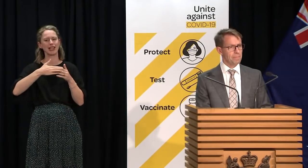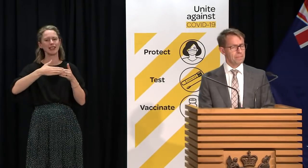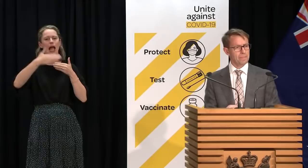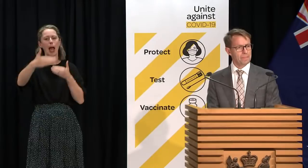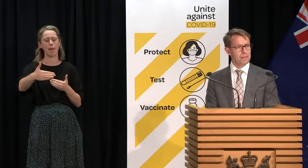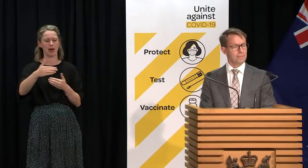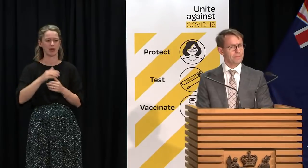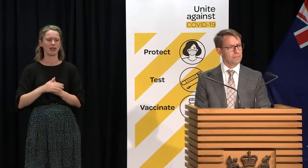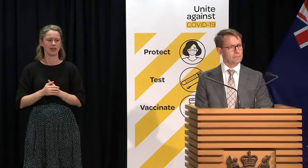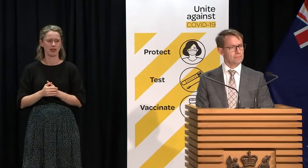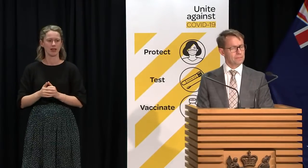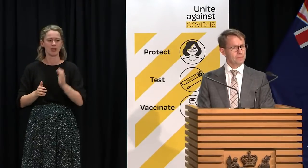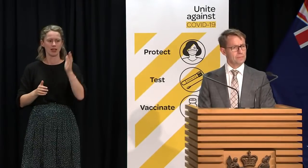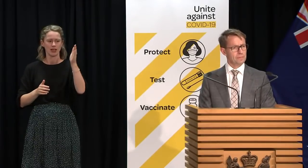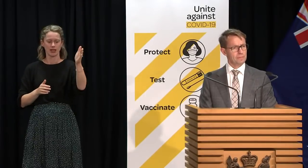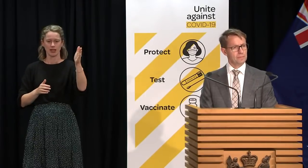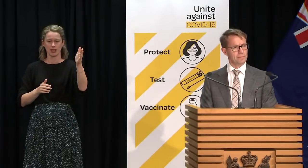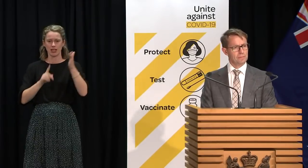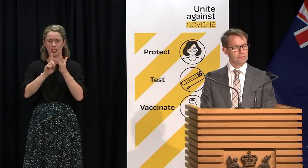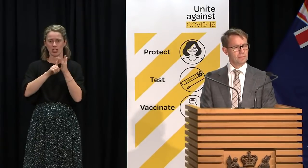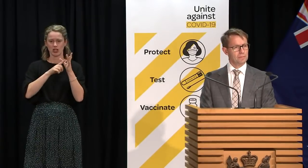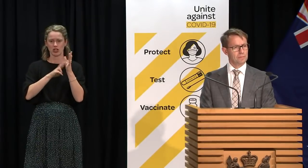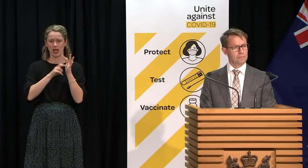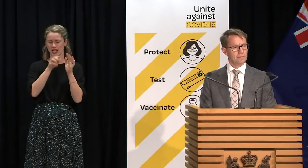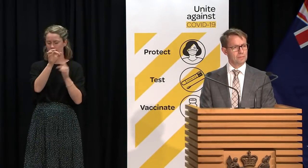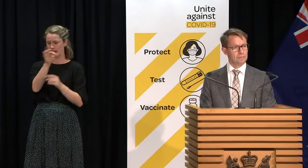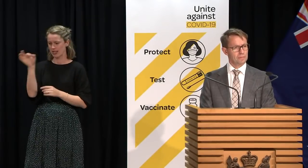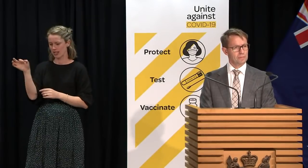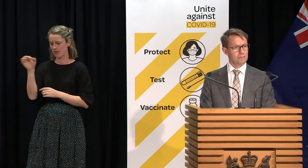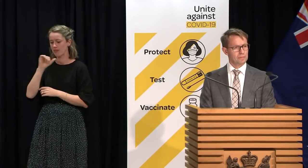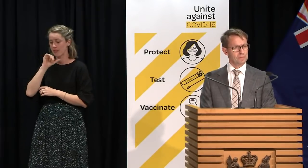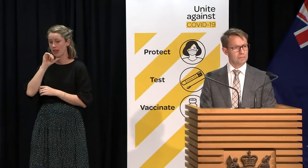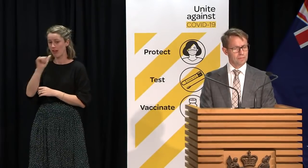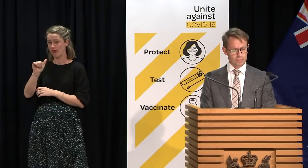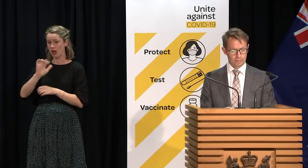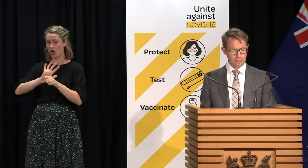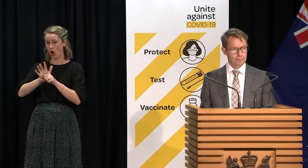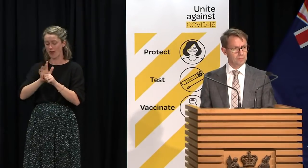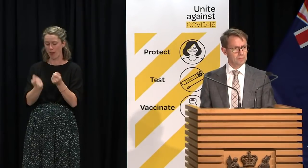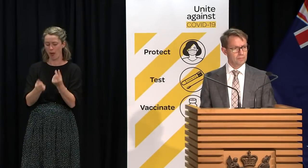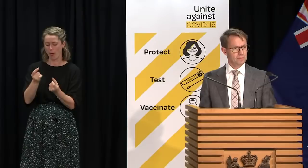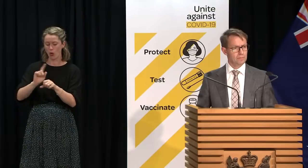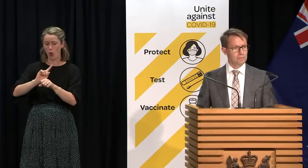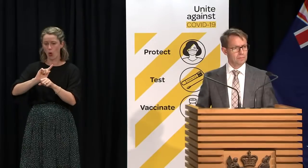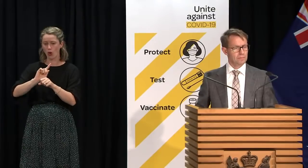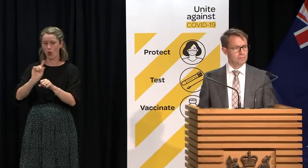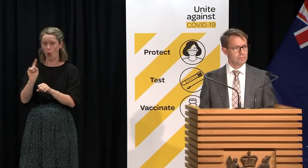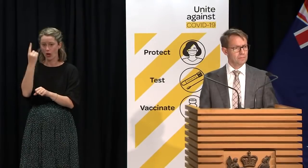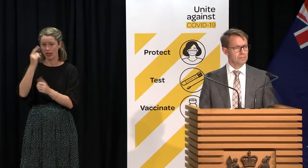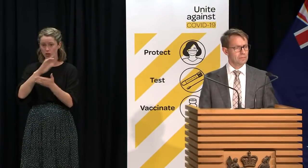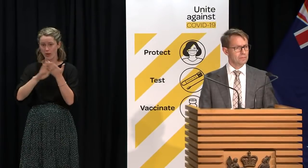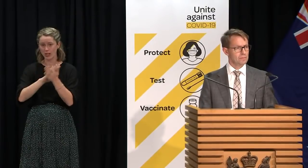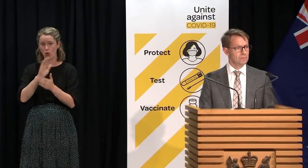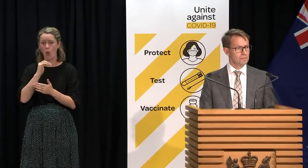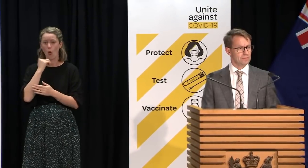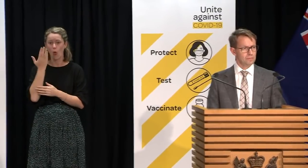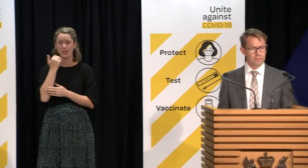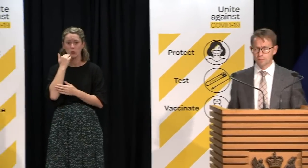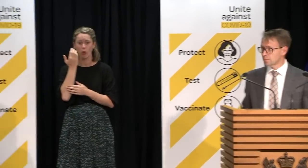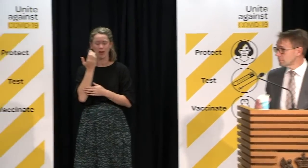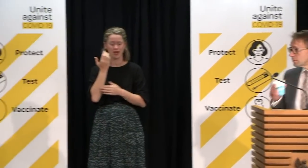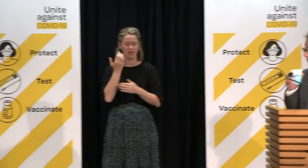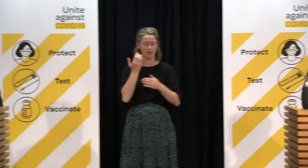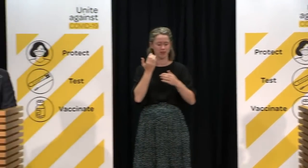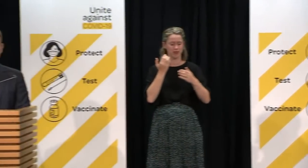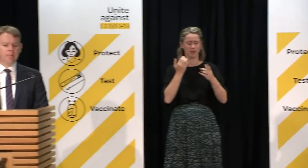there's COVID-19 in Auckland, will you maintain a policed boundary and restrict movements in and out of the region? We